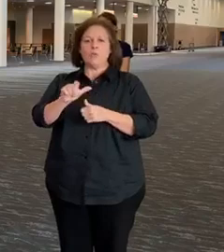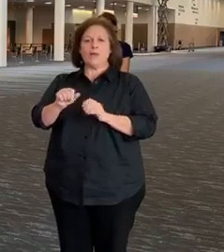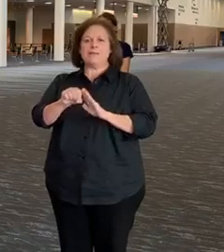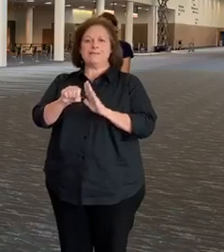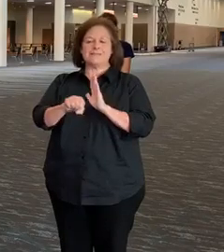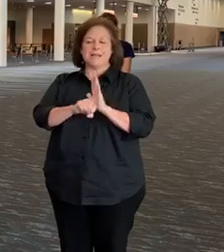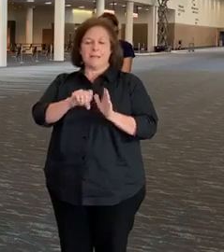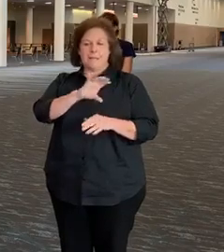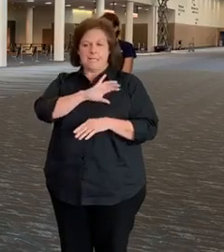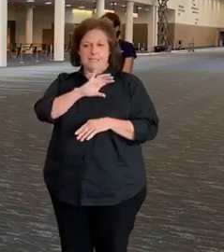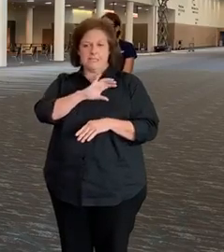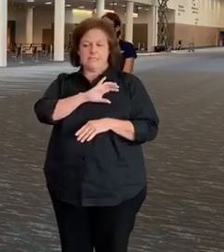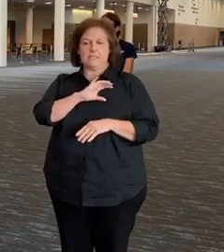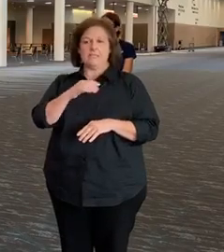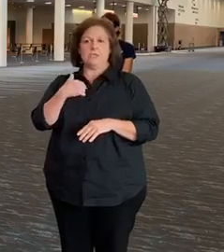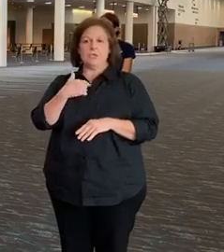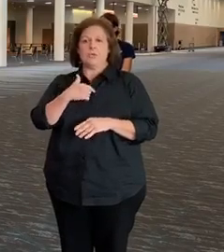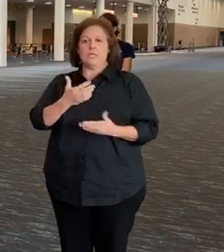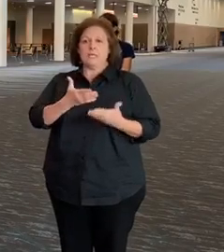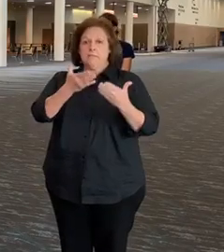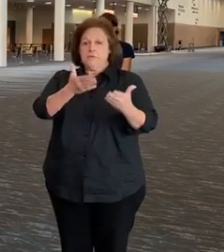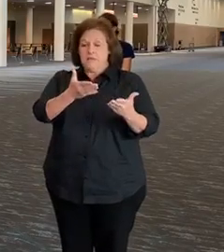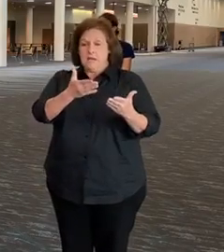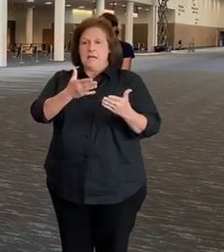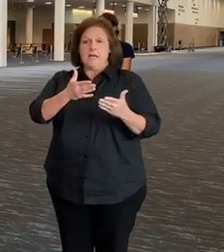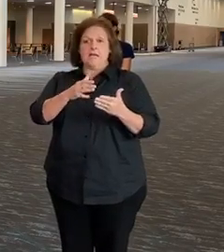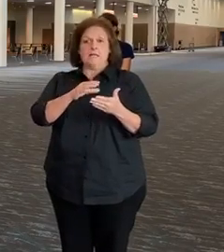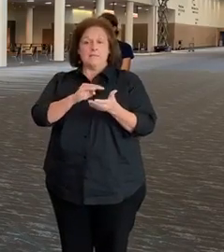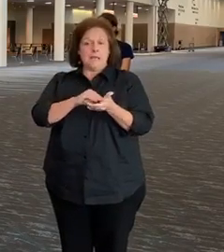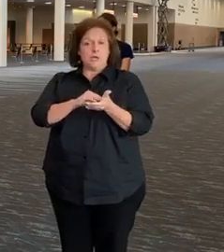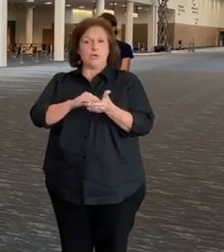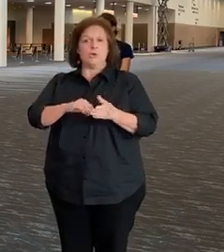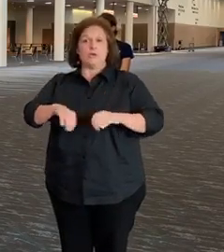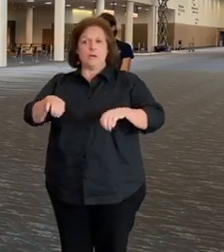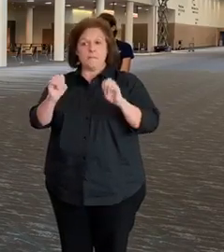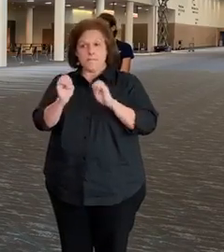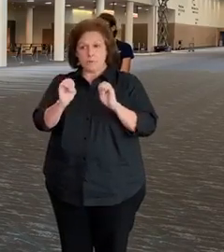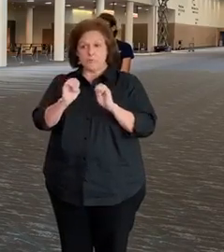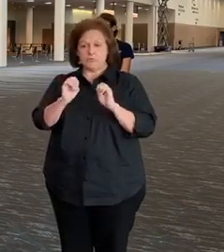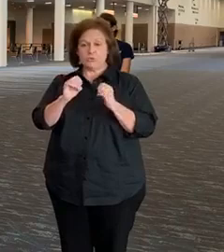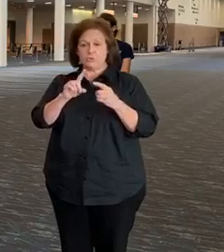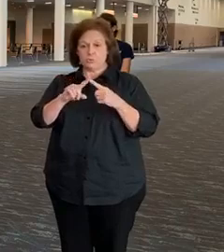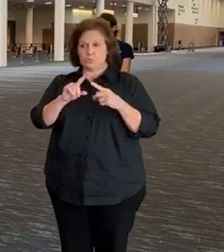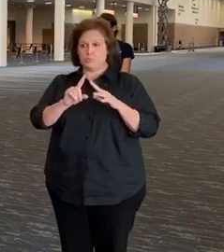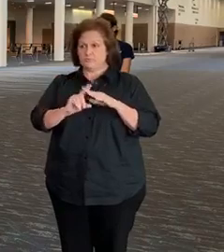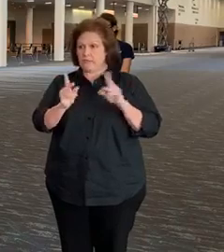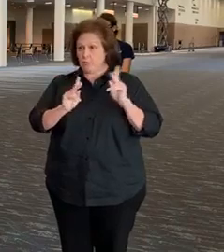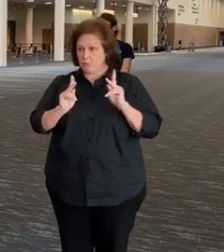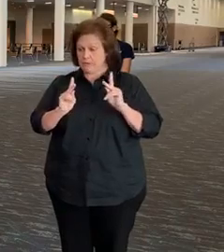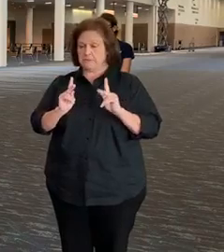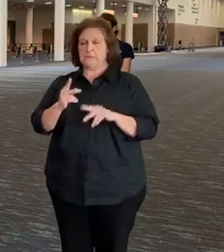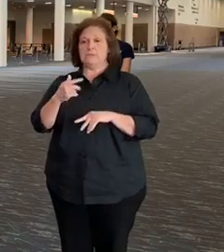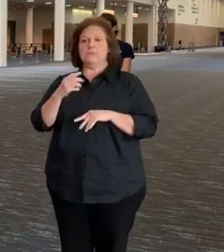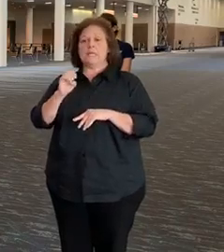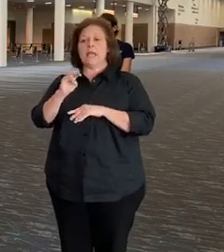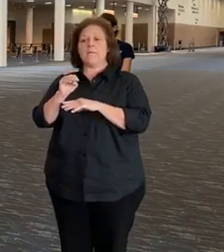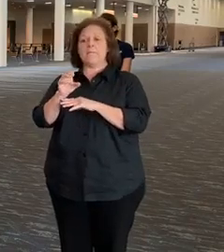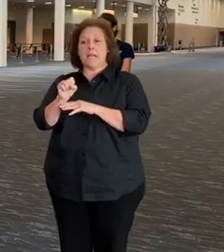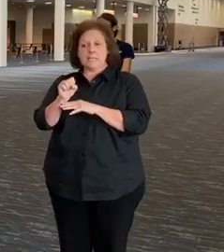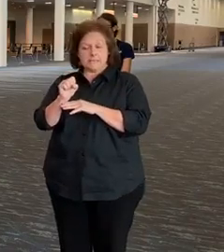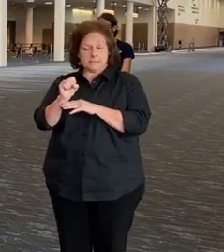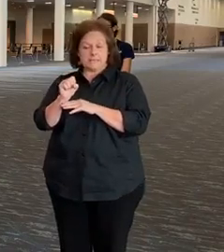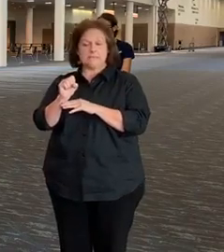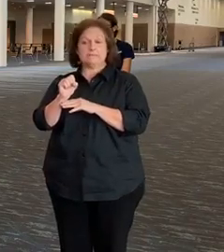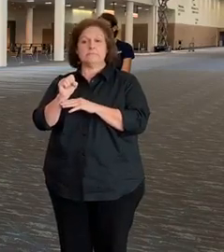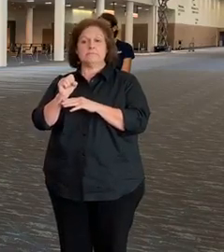Louisiana State Police. We've provided medical and emergency responses for evacuees. EMS responded to 50